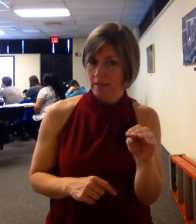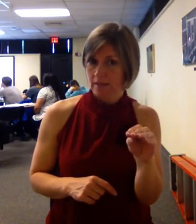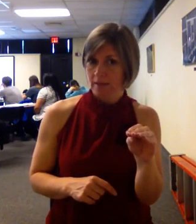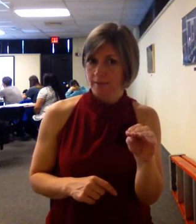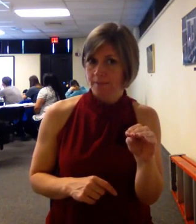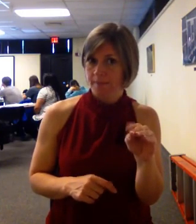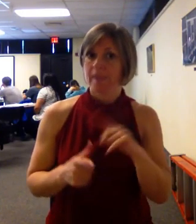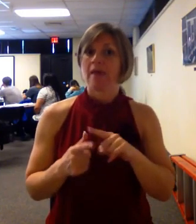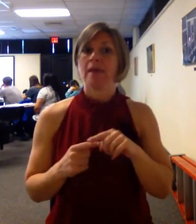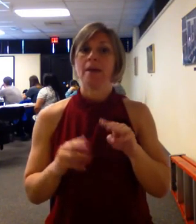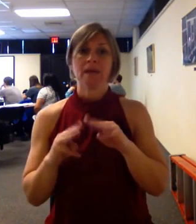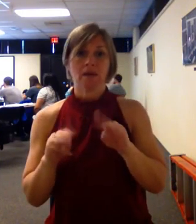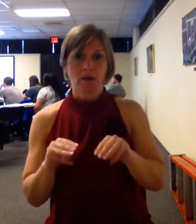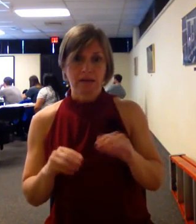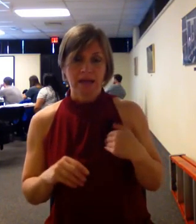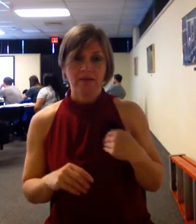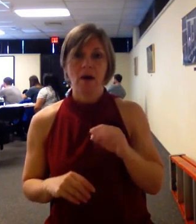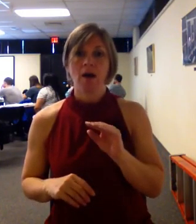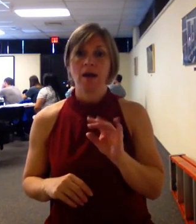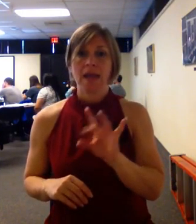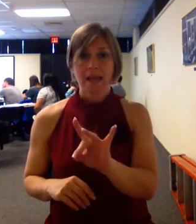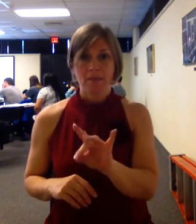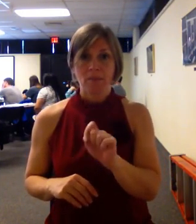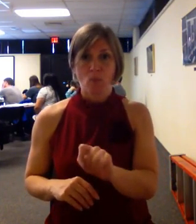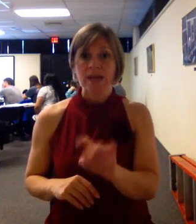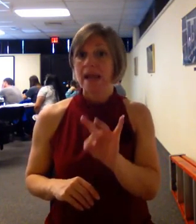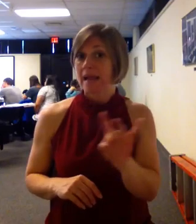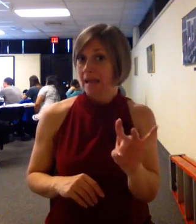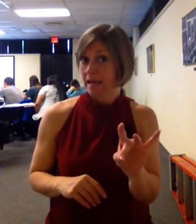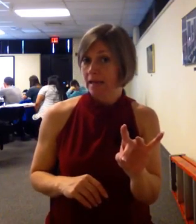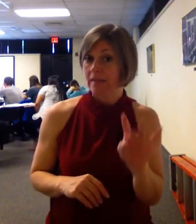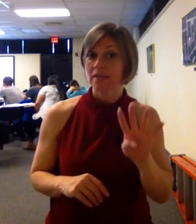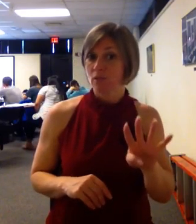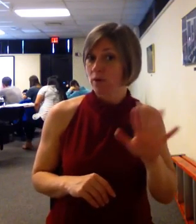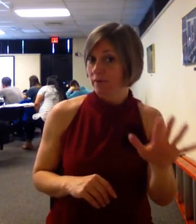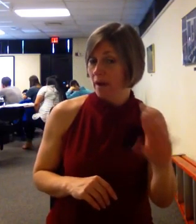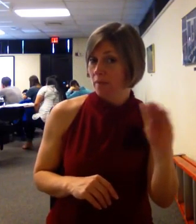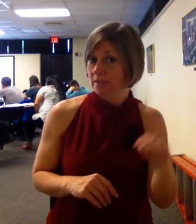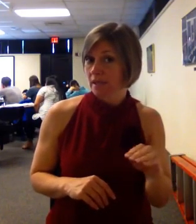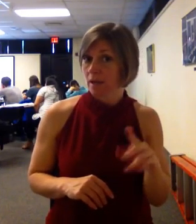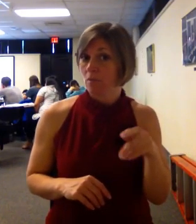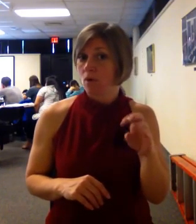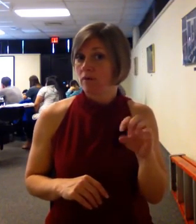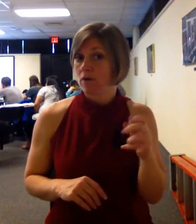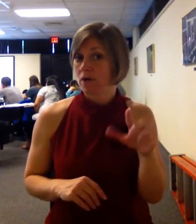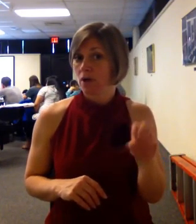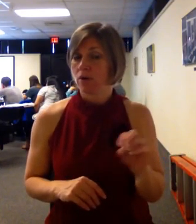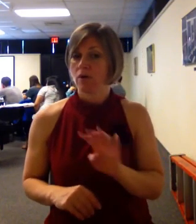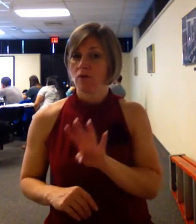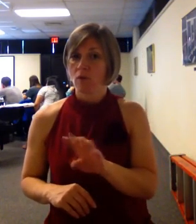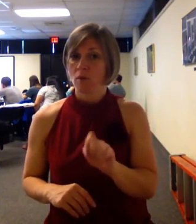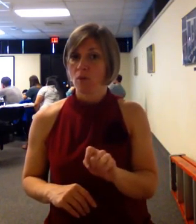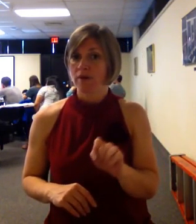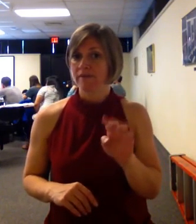Then McDonald's earned 0.88%, and that was 45% of your portfolio. So 0.45 times the 0.88%.